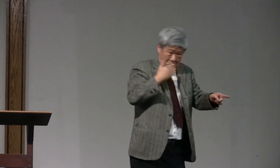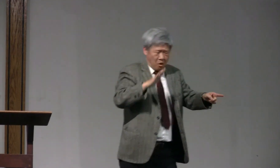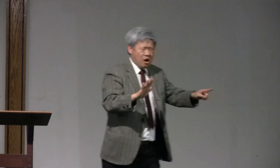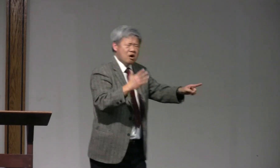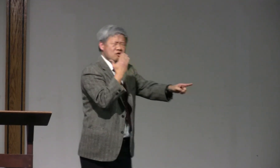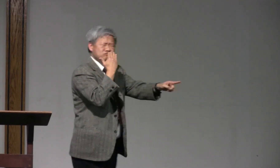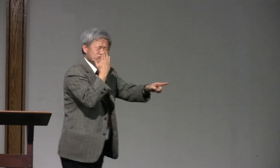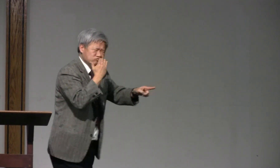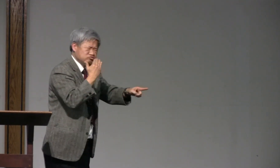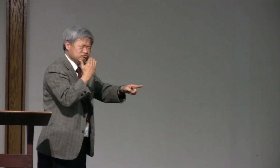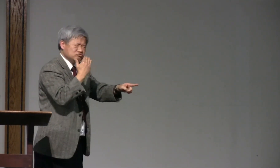our girlfriends, our